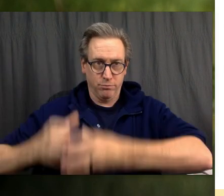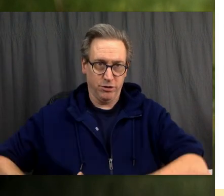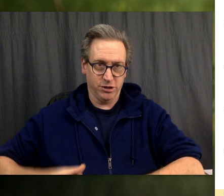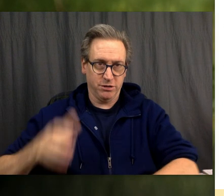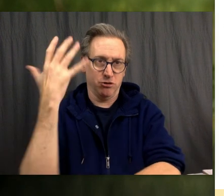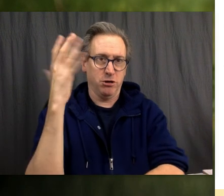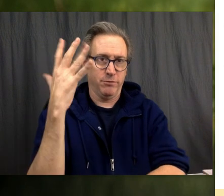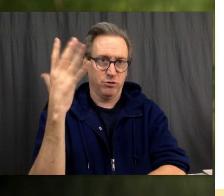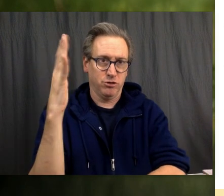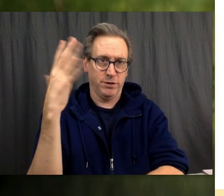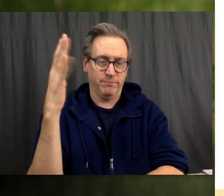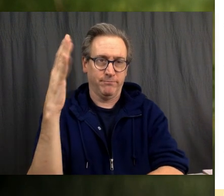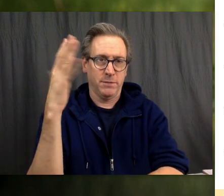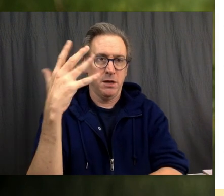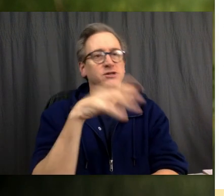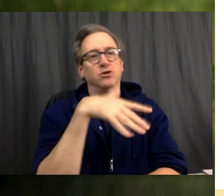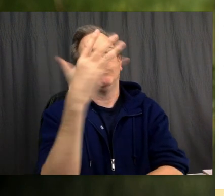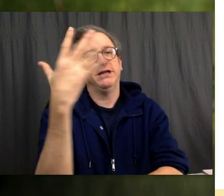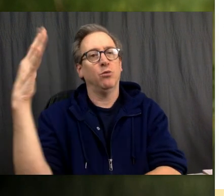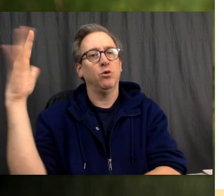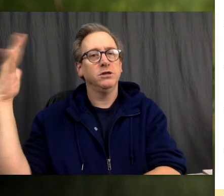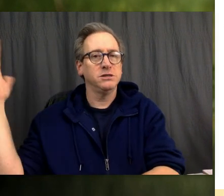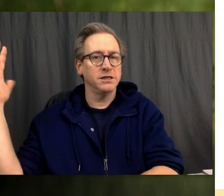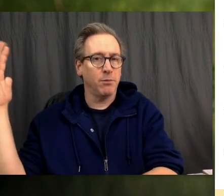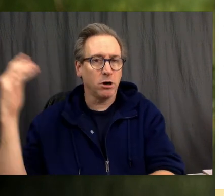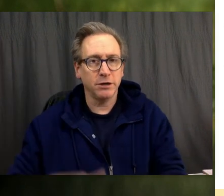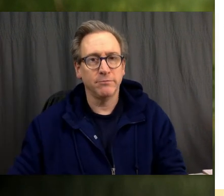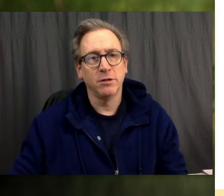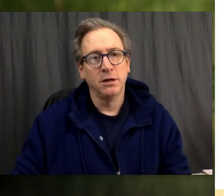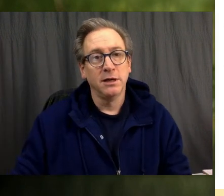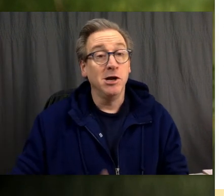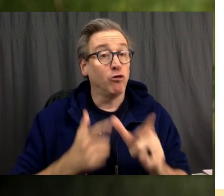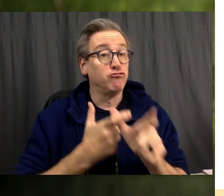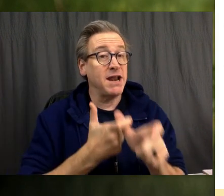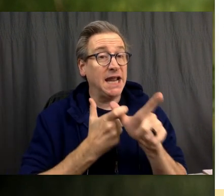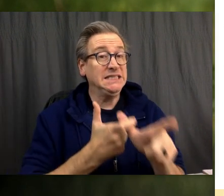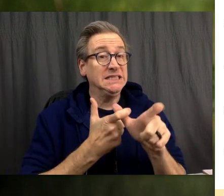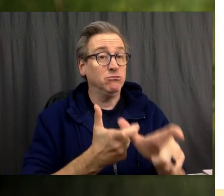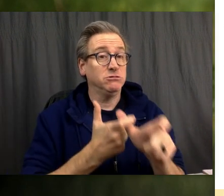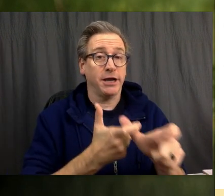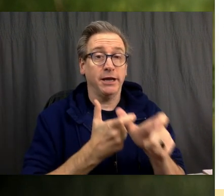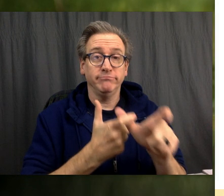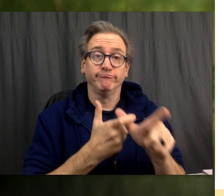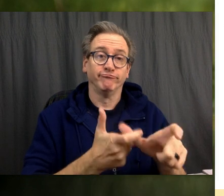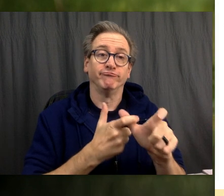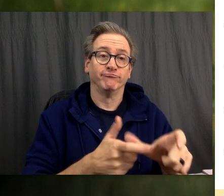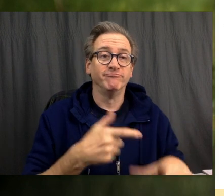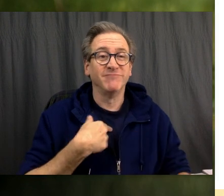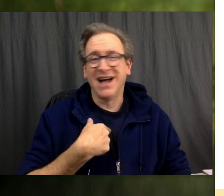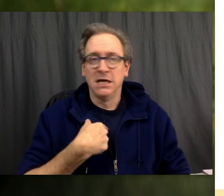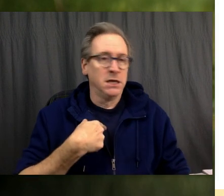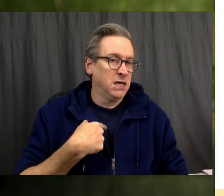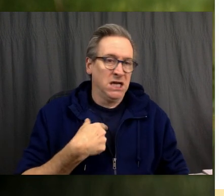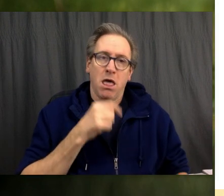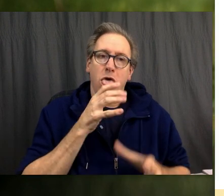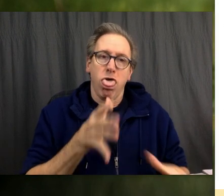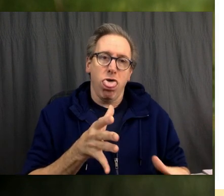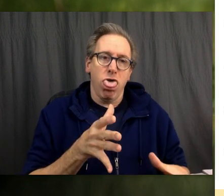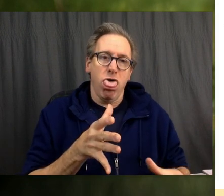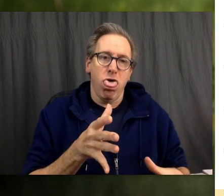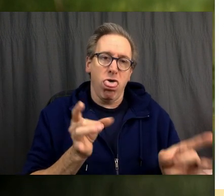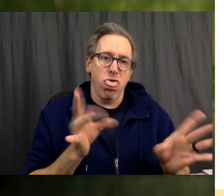In the trunk, tree. So tree in the woods, in the park. Running, jogging.